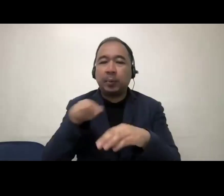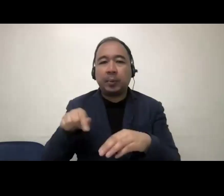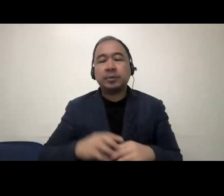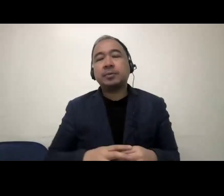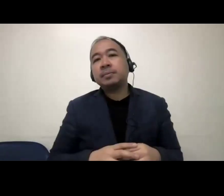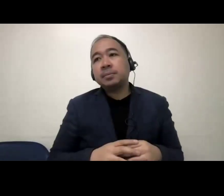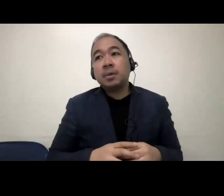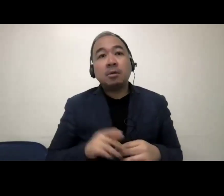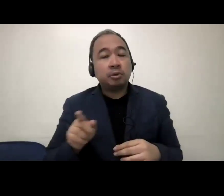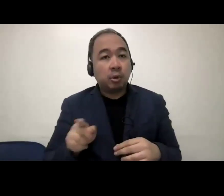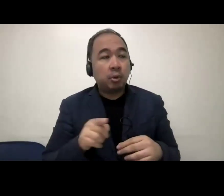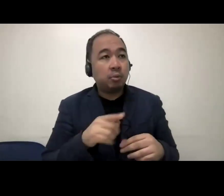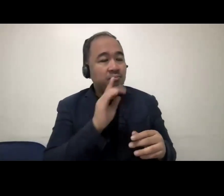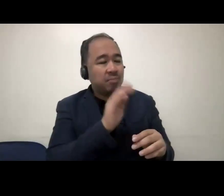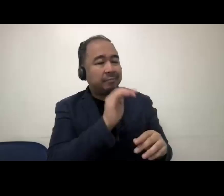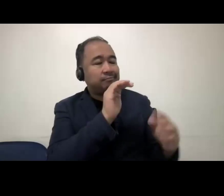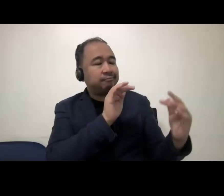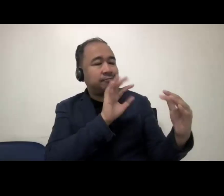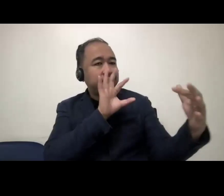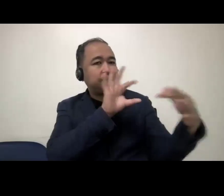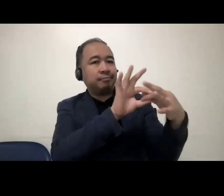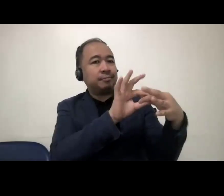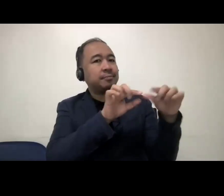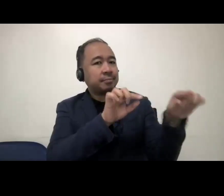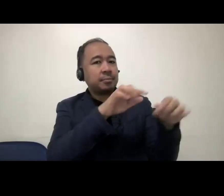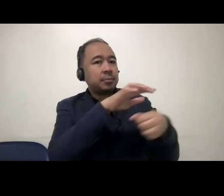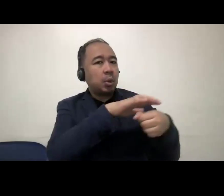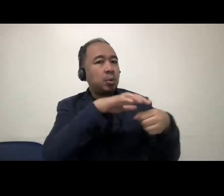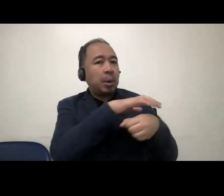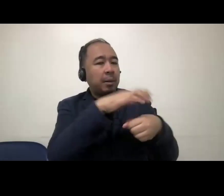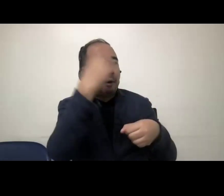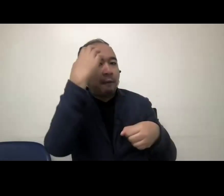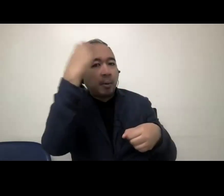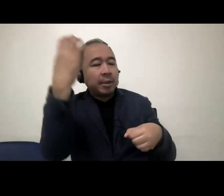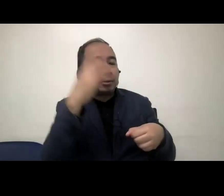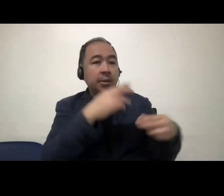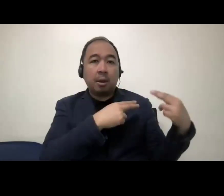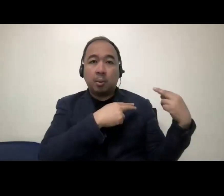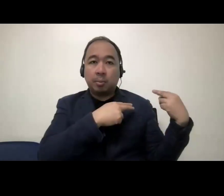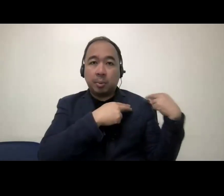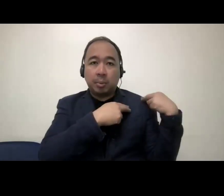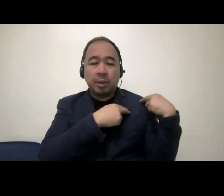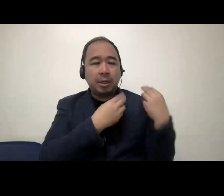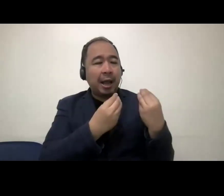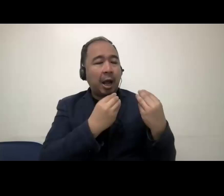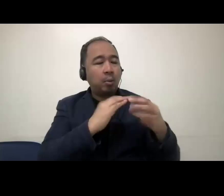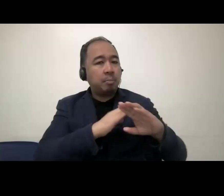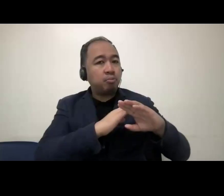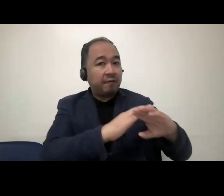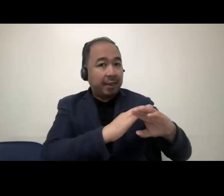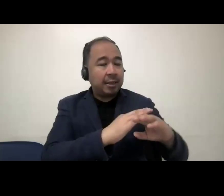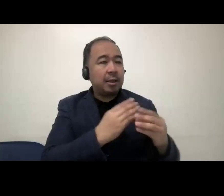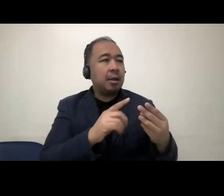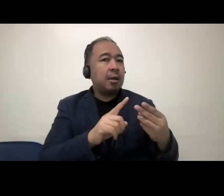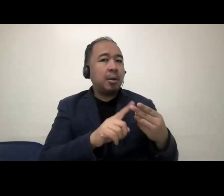clear communication with the local authority, with the government, no? On the accountability mechanism, on the prevention of reprisal, on the